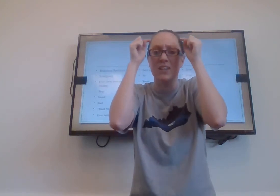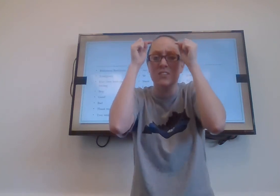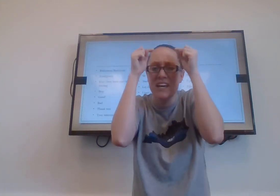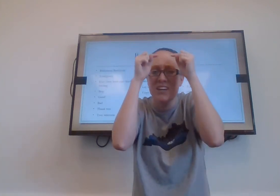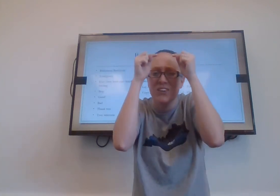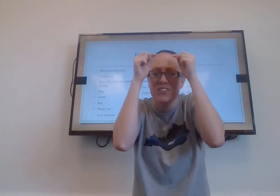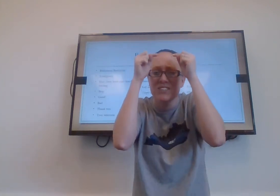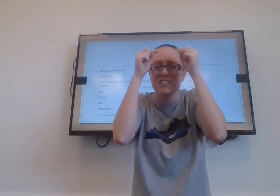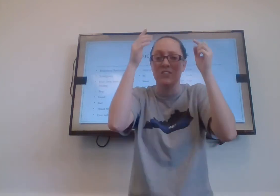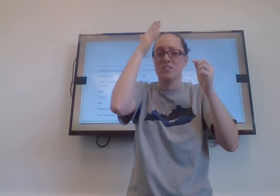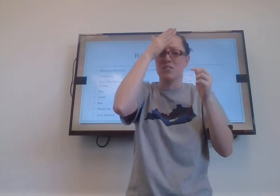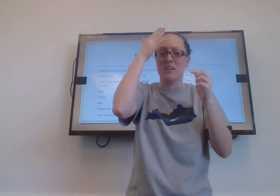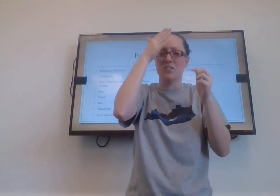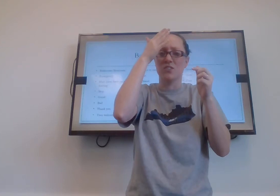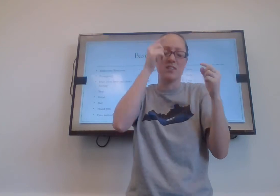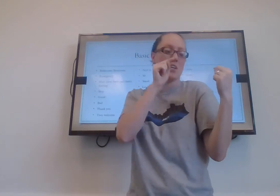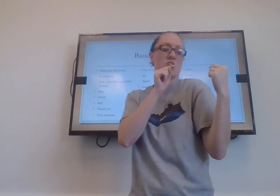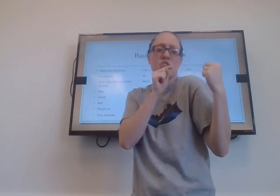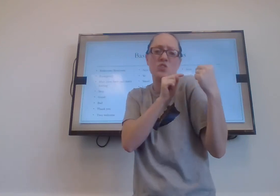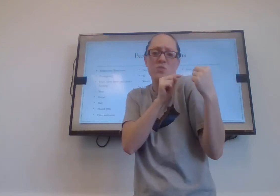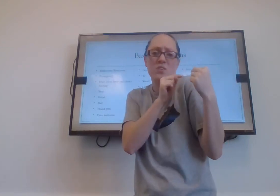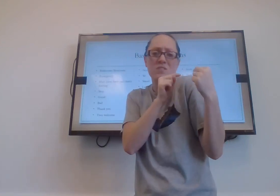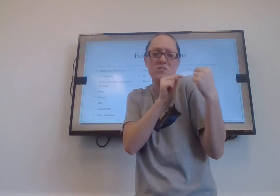goes head hurts, their head's hurting, shoulder hurts,